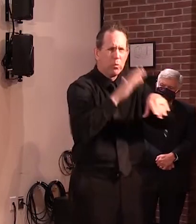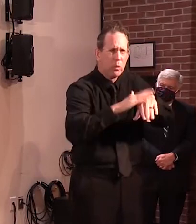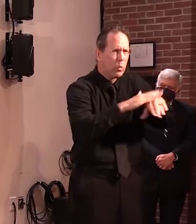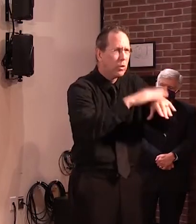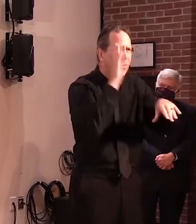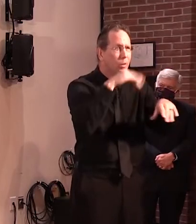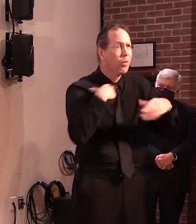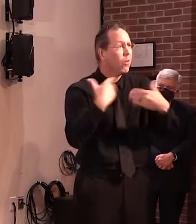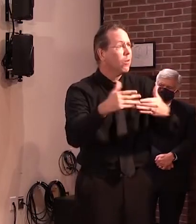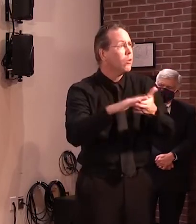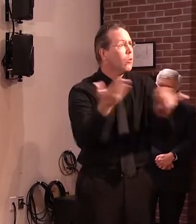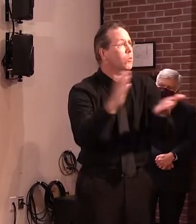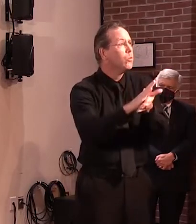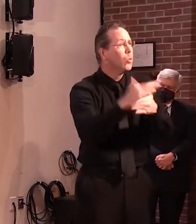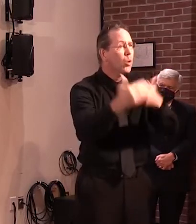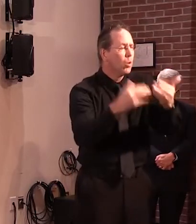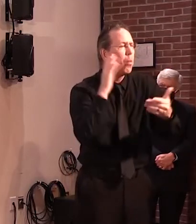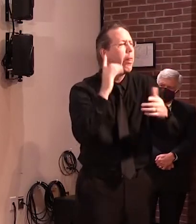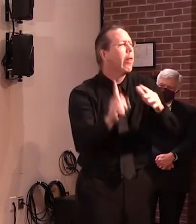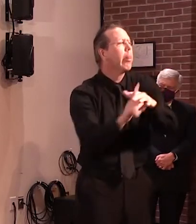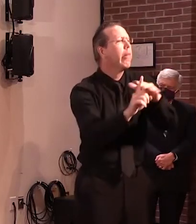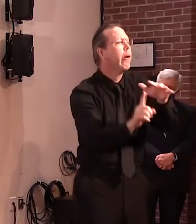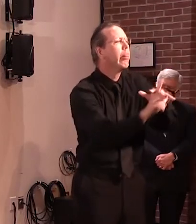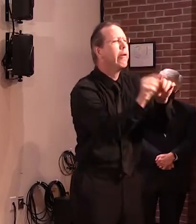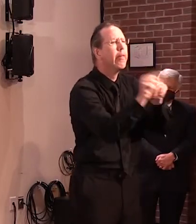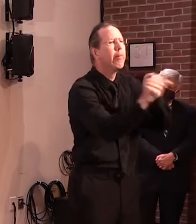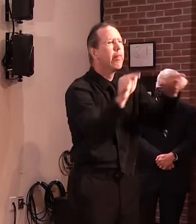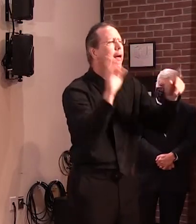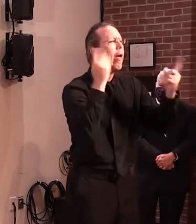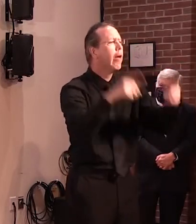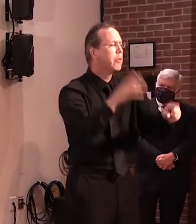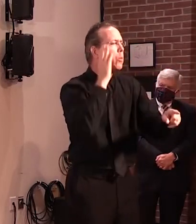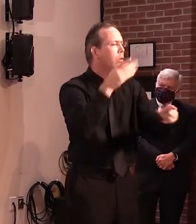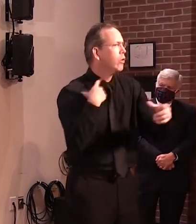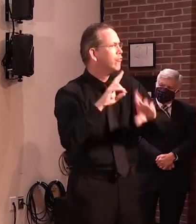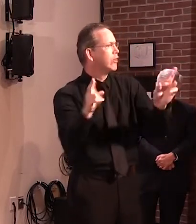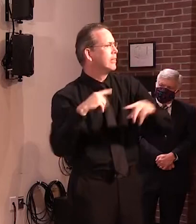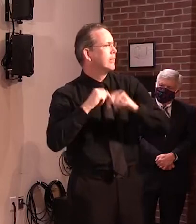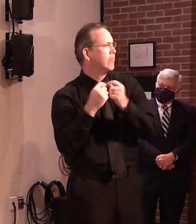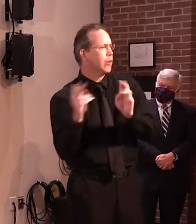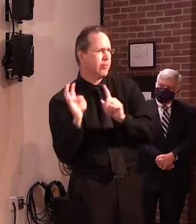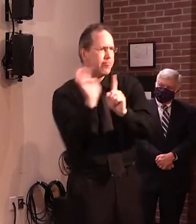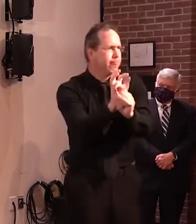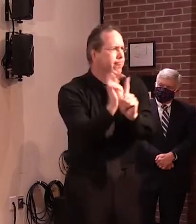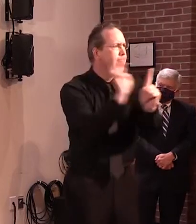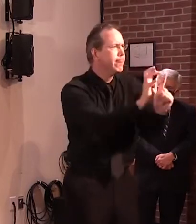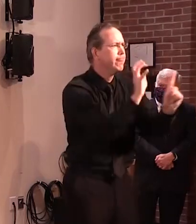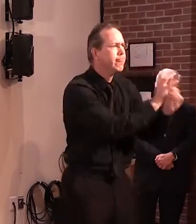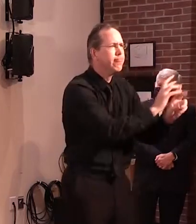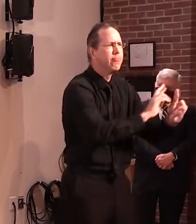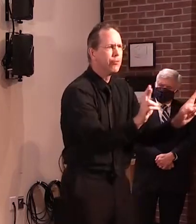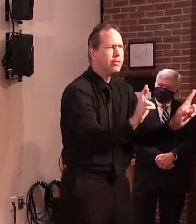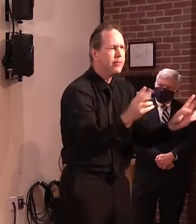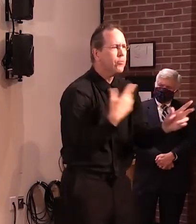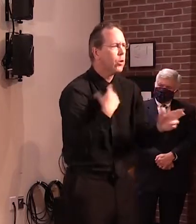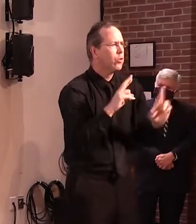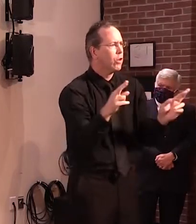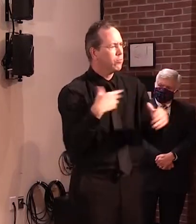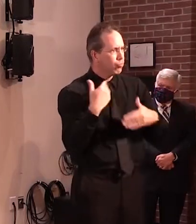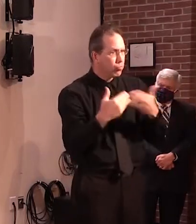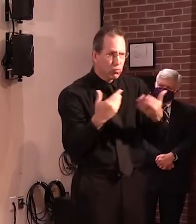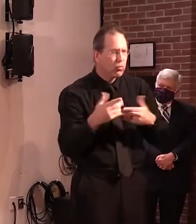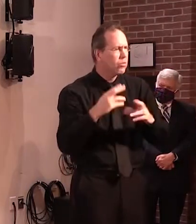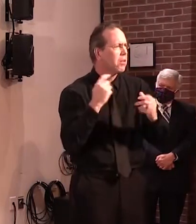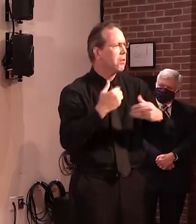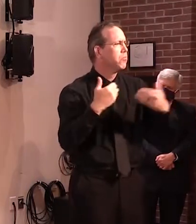so in-person instruction can quickly, but most importantly, safely resume. We'll